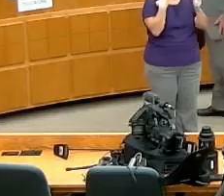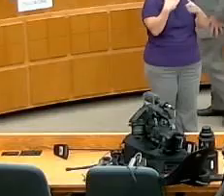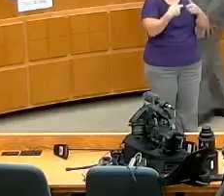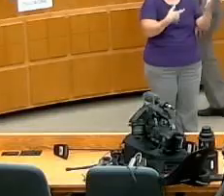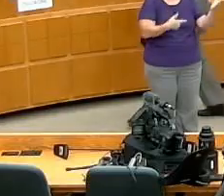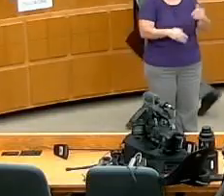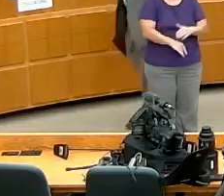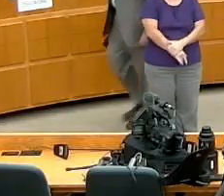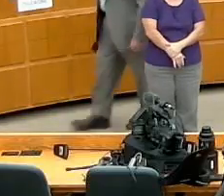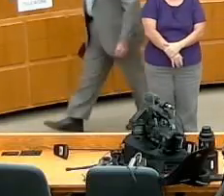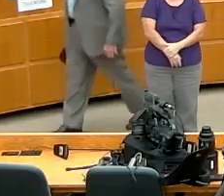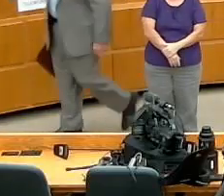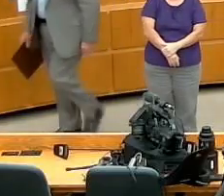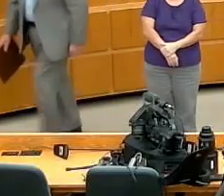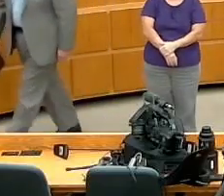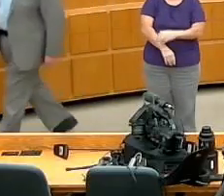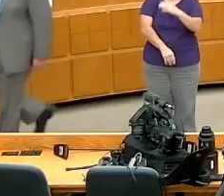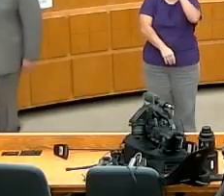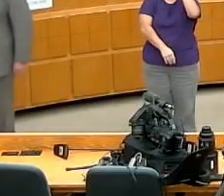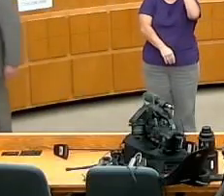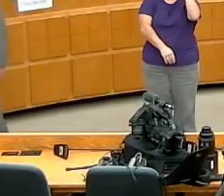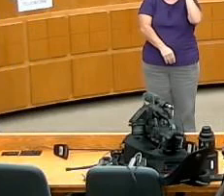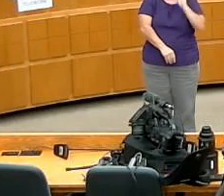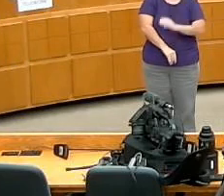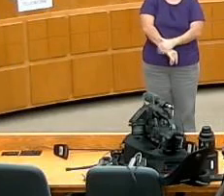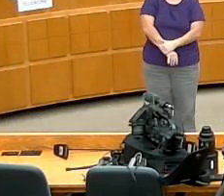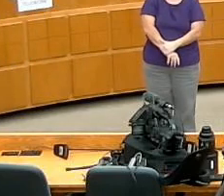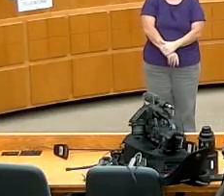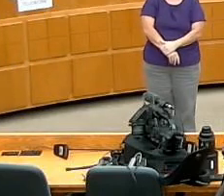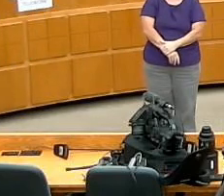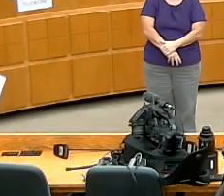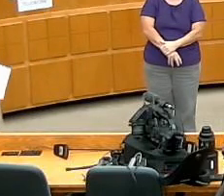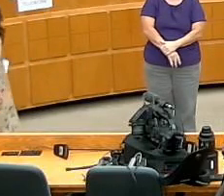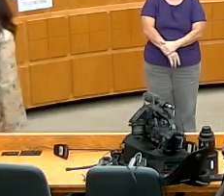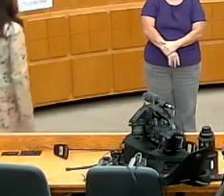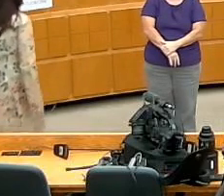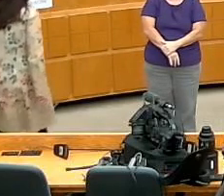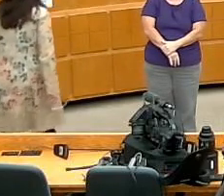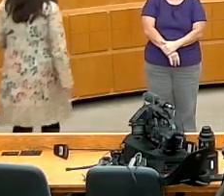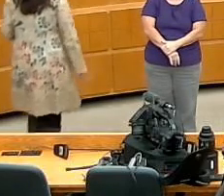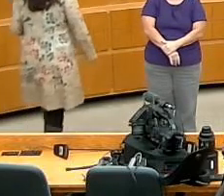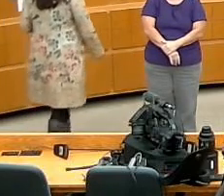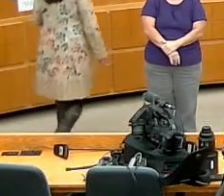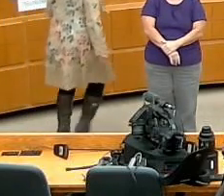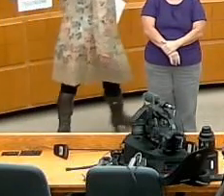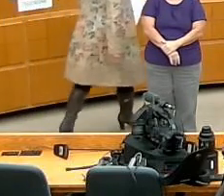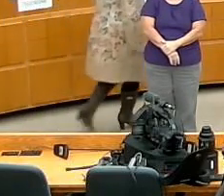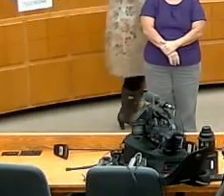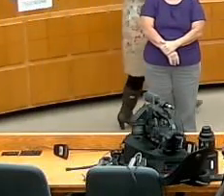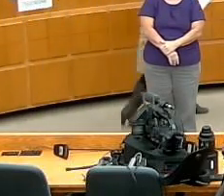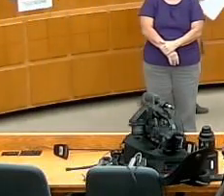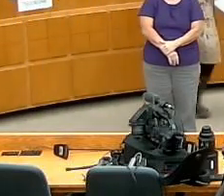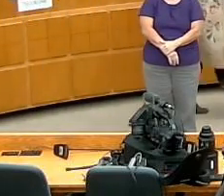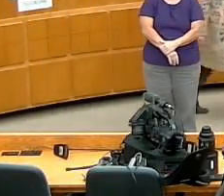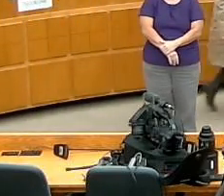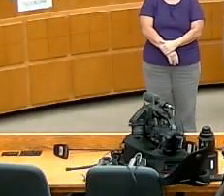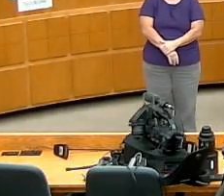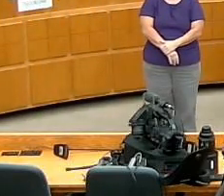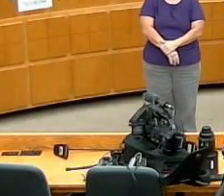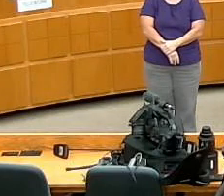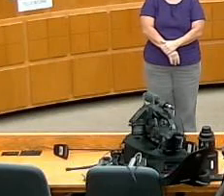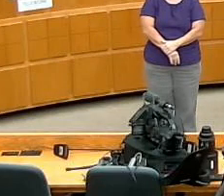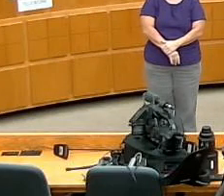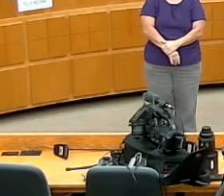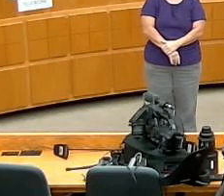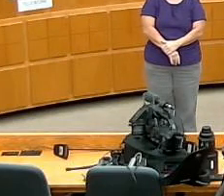muchas preguntas sobre si los campos de golf deben permanecer abiertos durante esta emergencia sanitaria. Los campos de golf sirven como foro para actividades esenciales